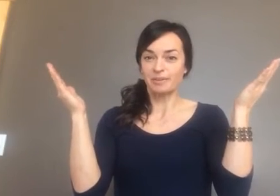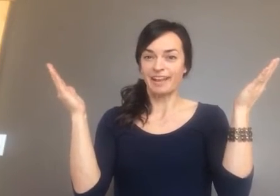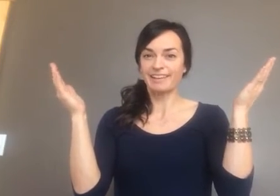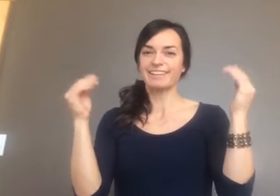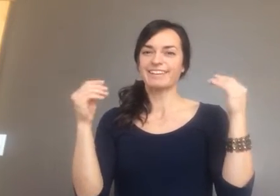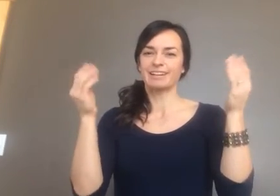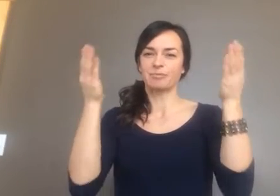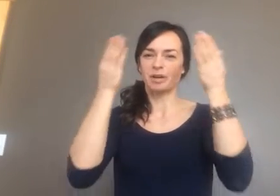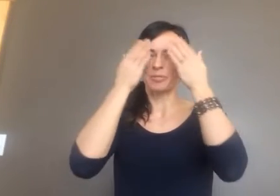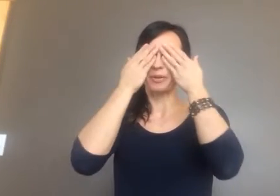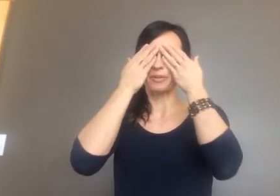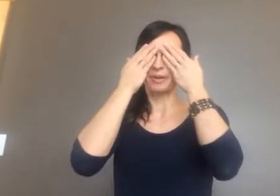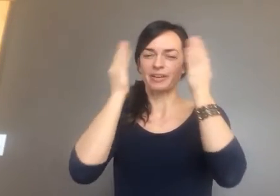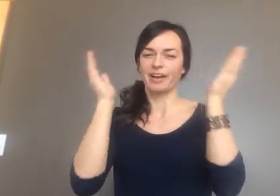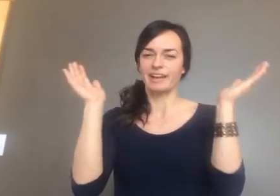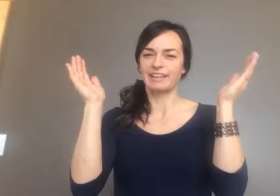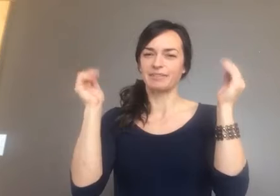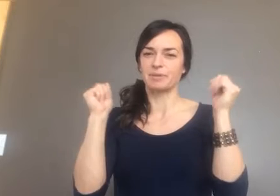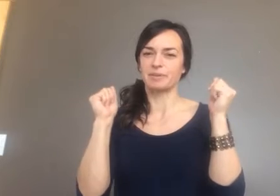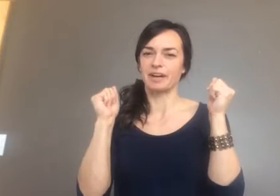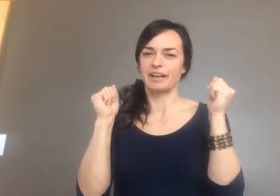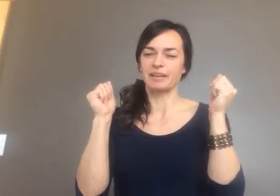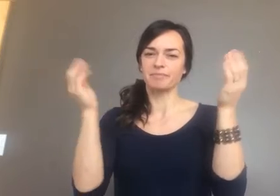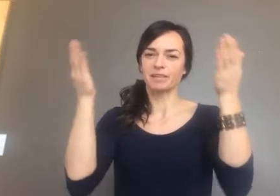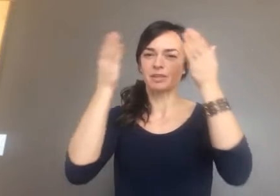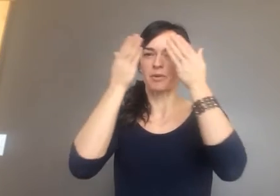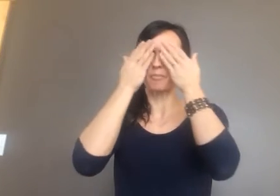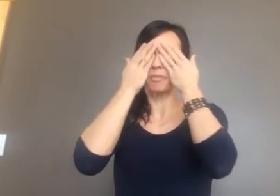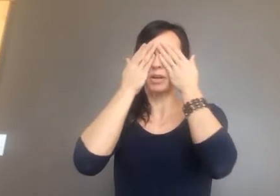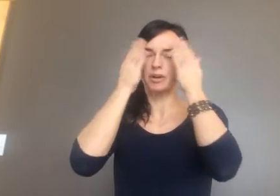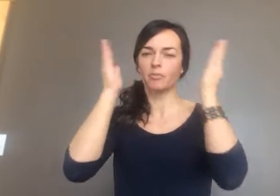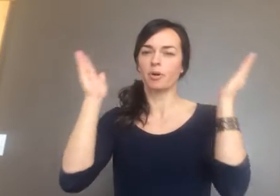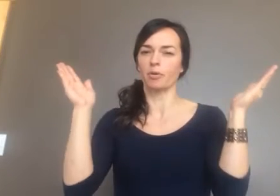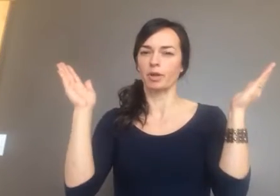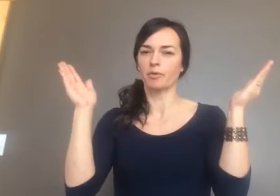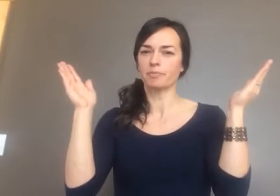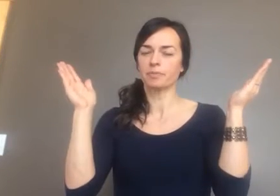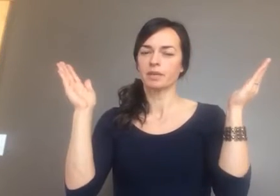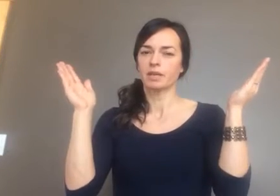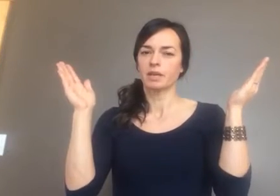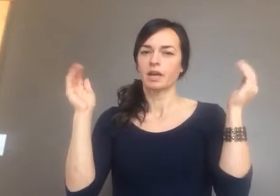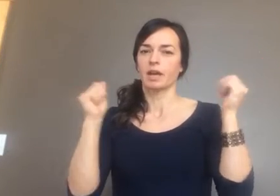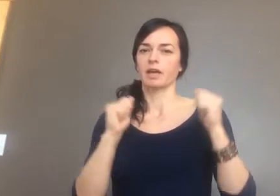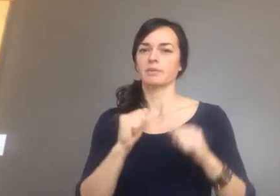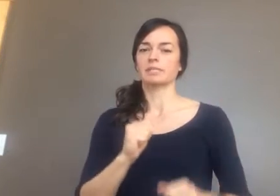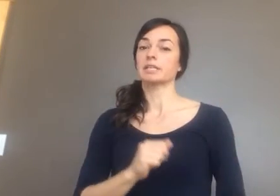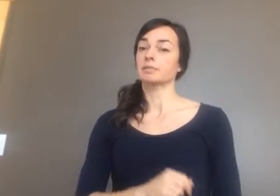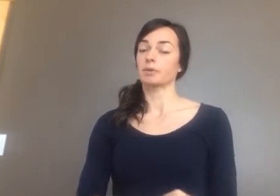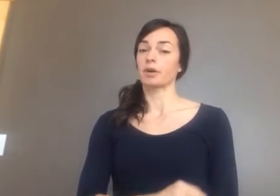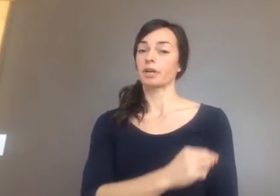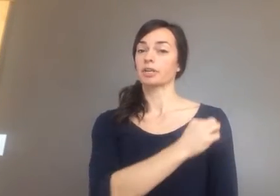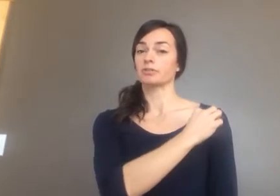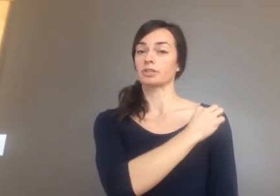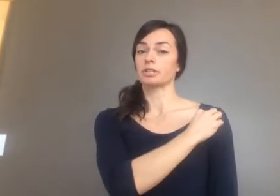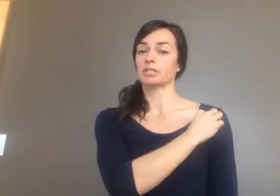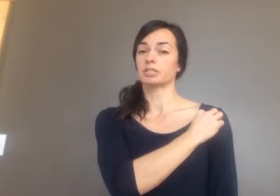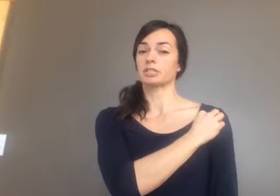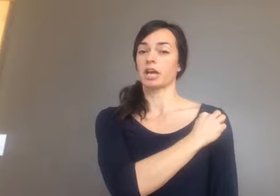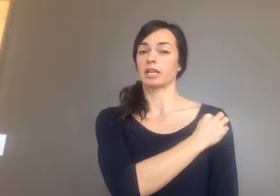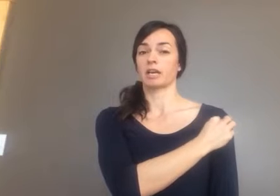play called Marco Polo where you hide and people are hiding. So Marco Polo, he was an explorer who journeyed to China.